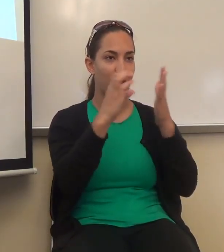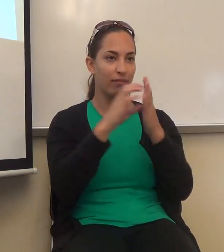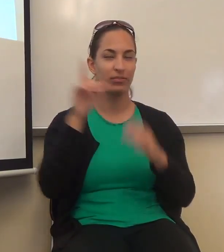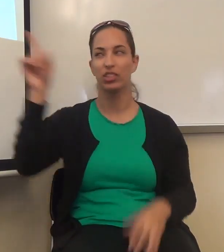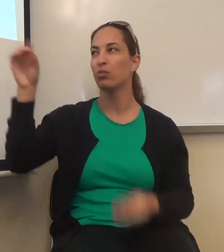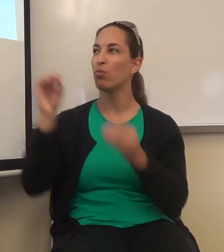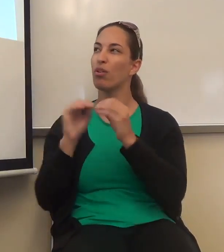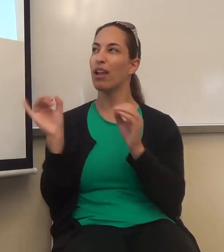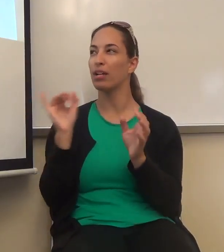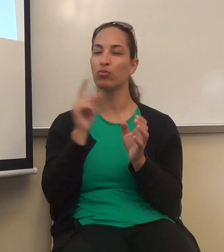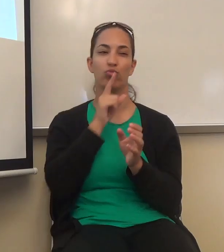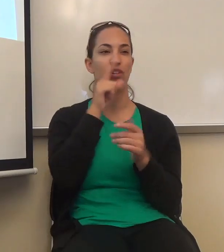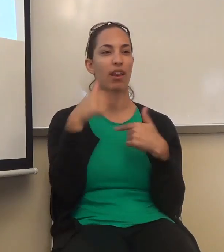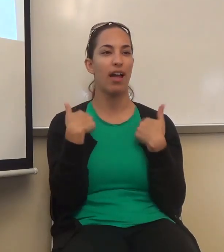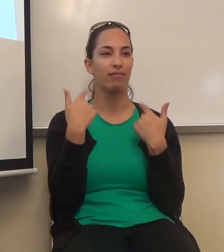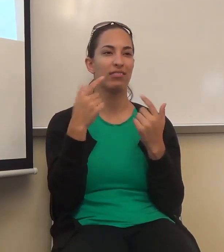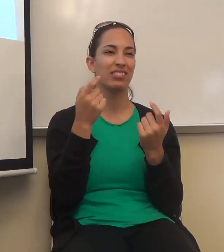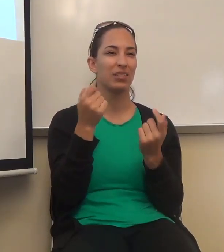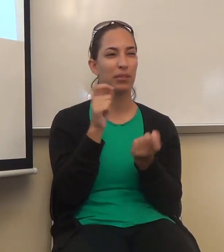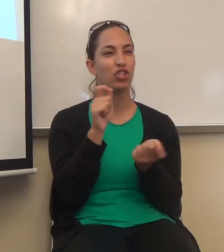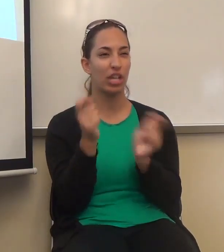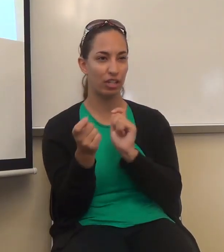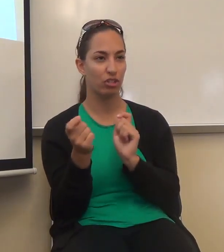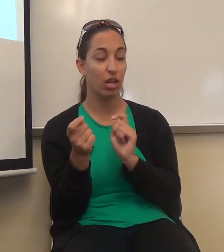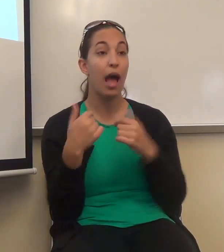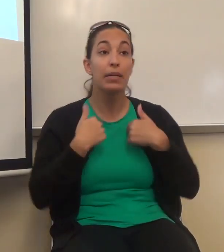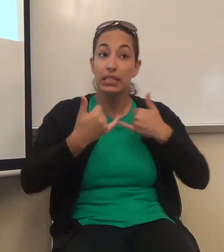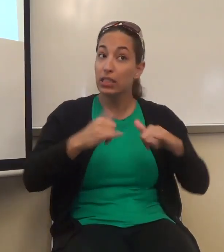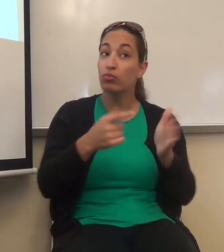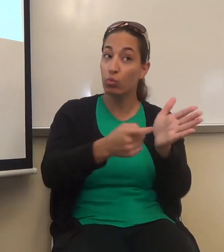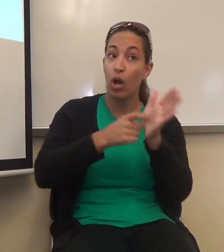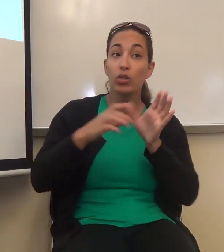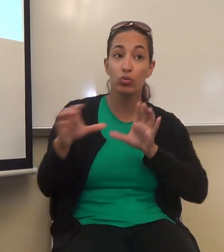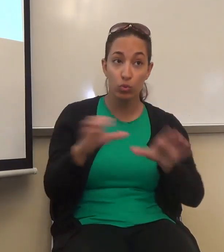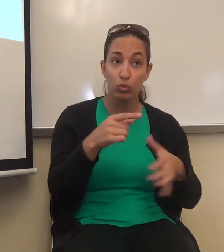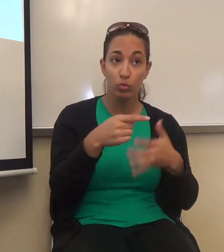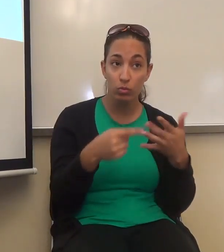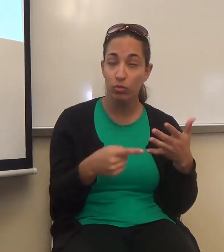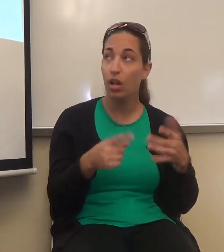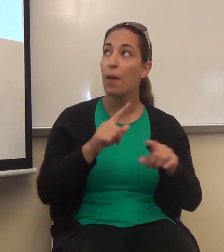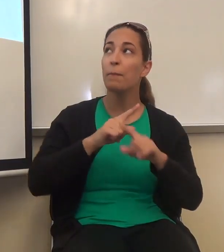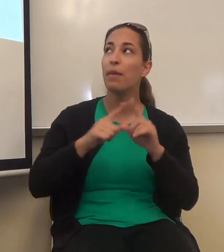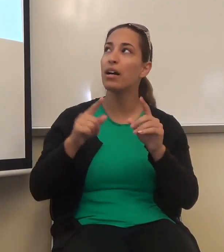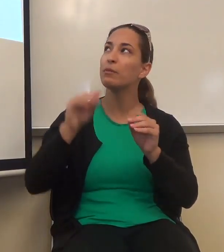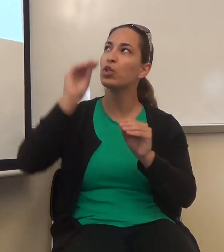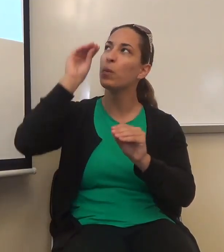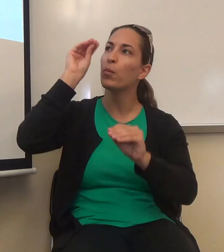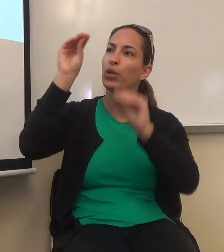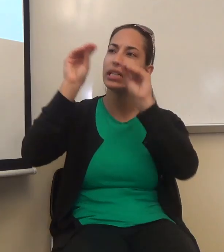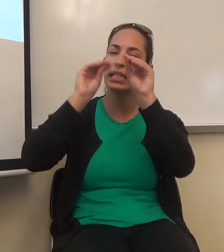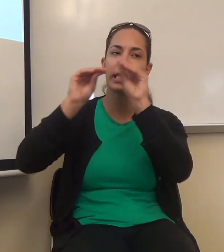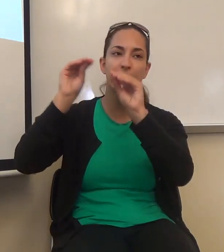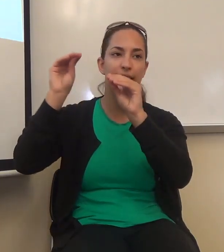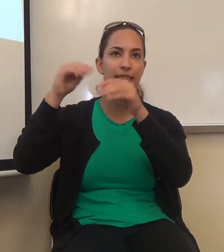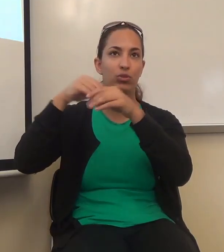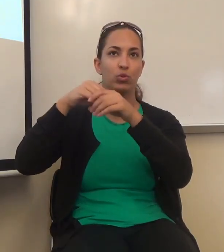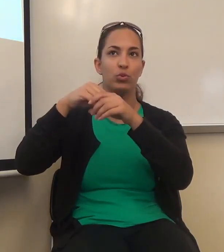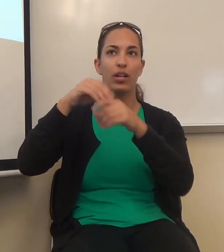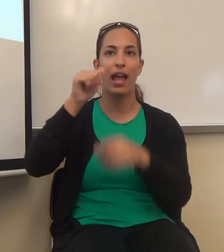is a kind of a shift because I'm still asking you to do it, but you're putting it into annotation mode.